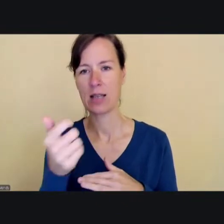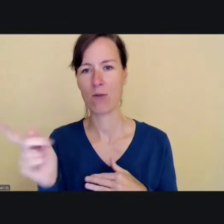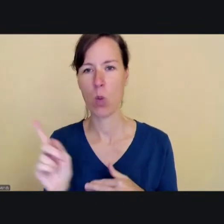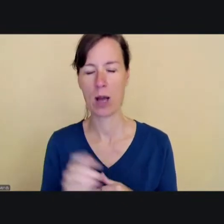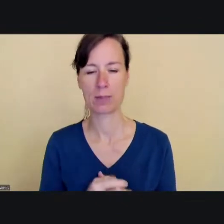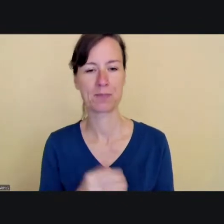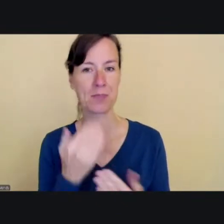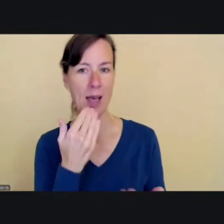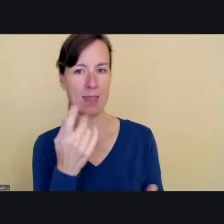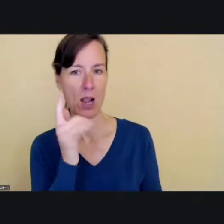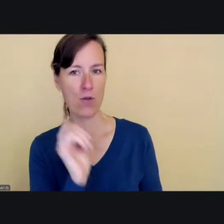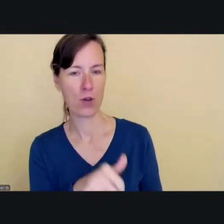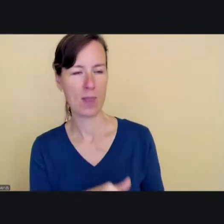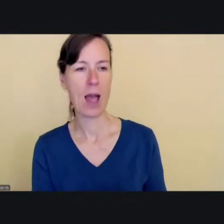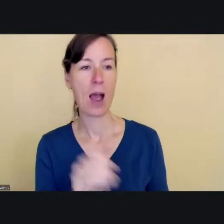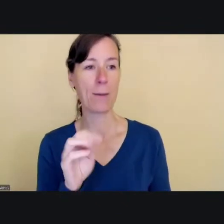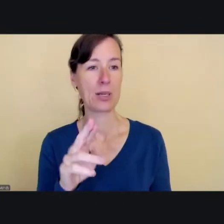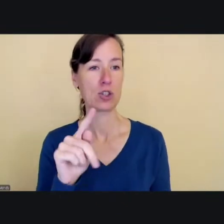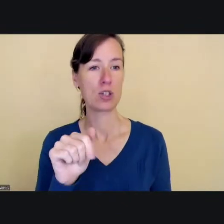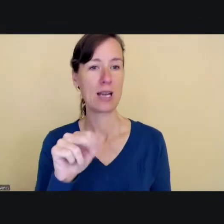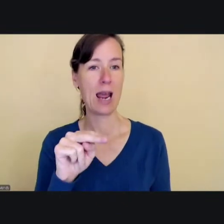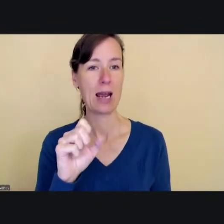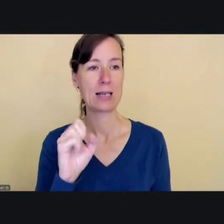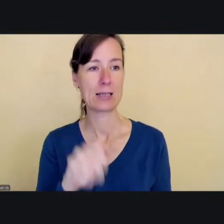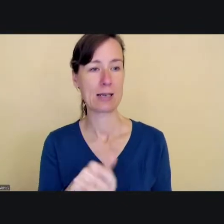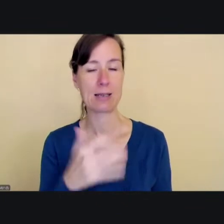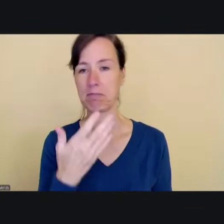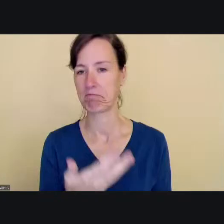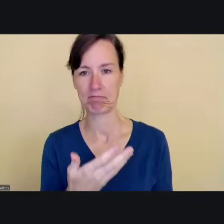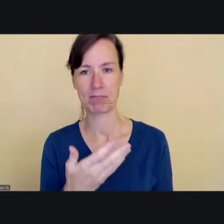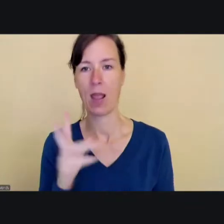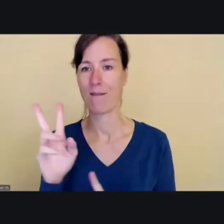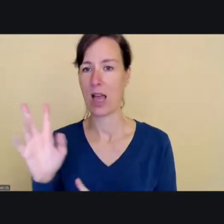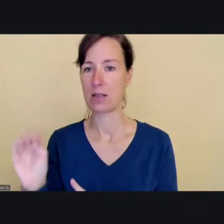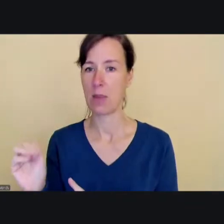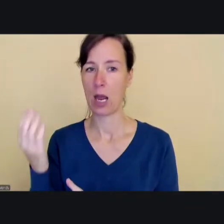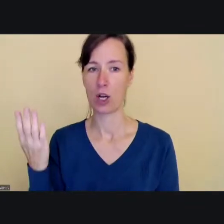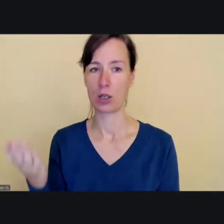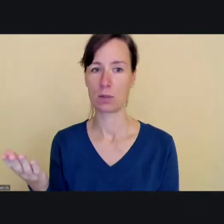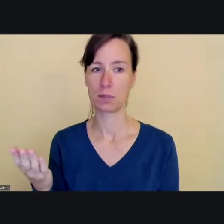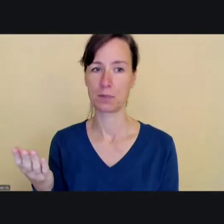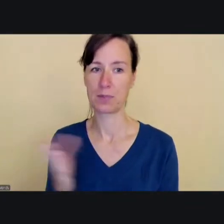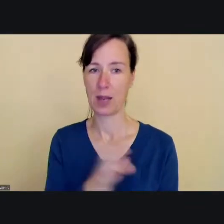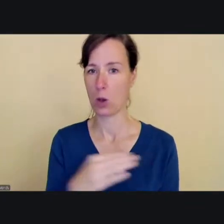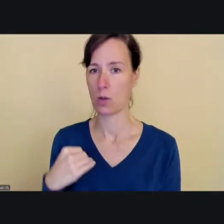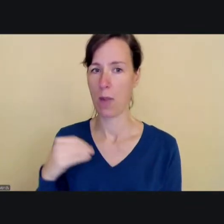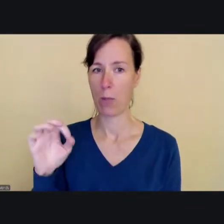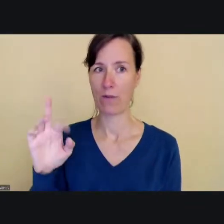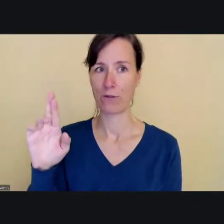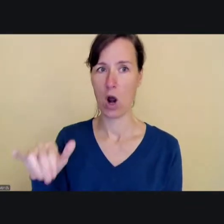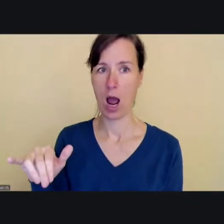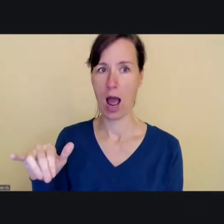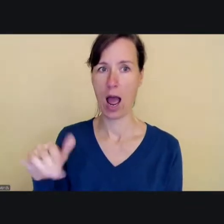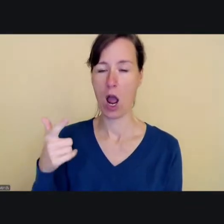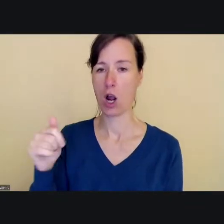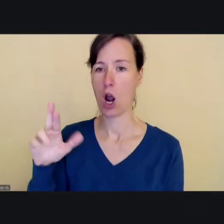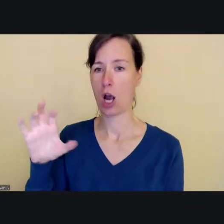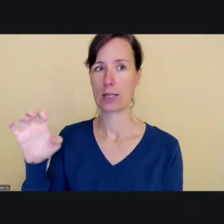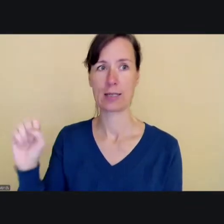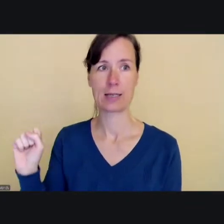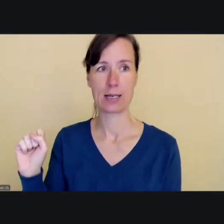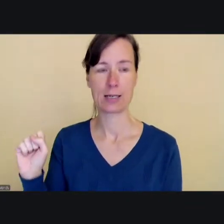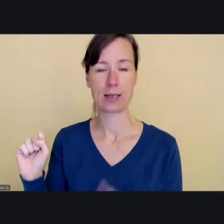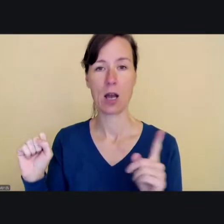anything? Okay. Vice Mayor? Councilmember Fry? Councilmember Garces? Councilmember